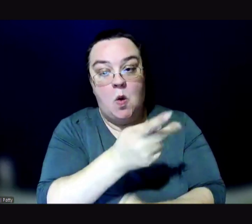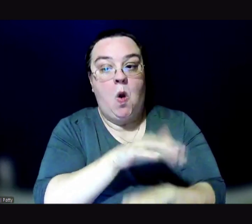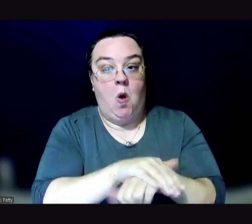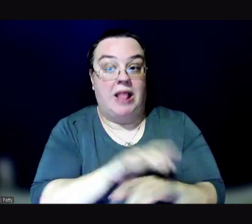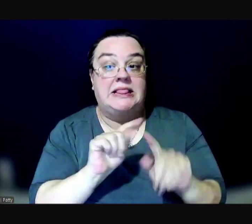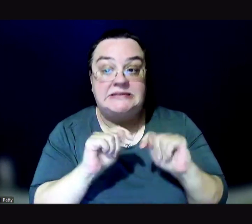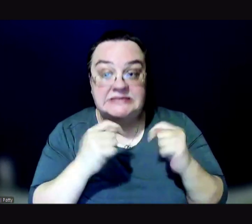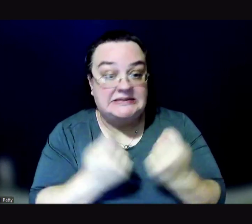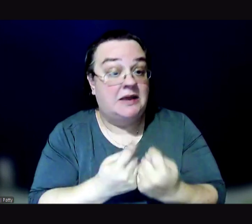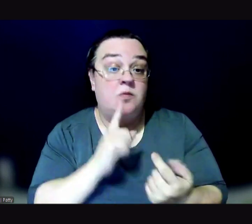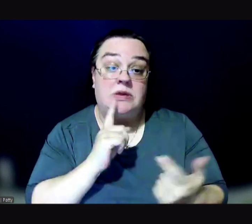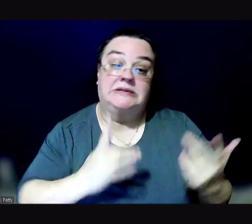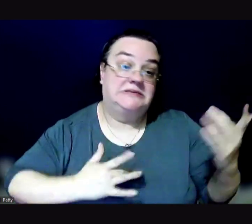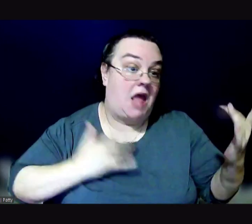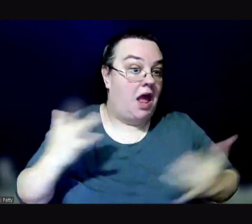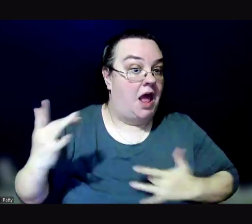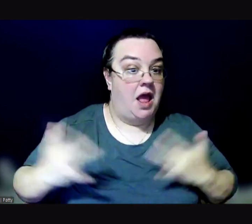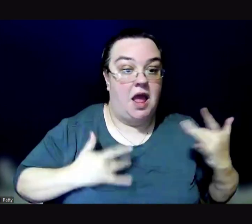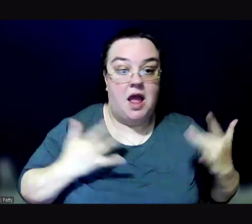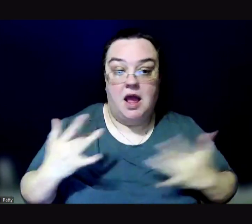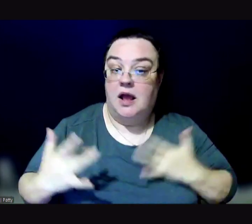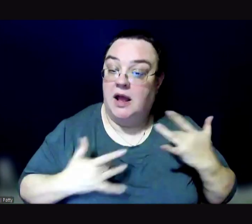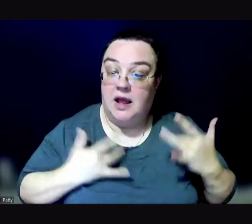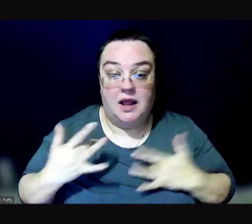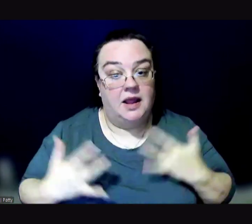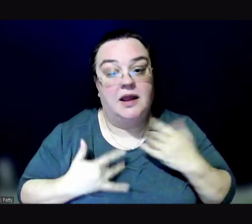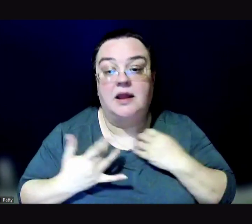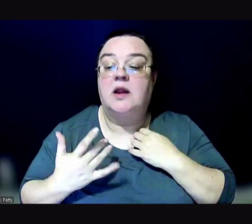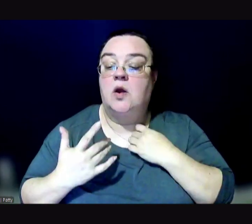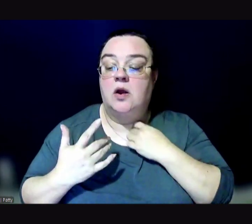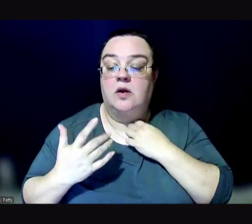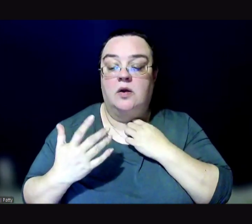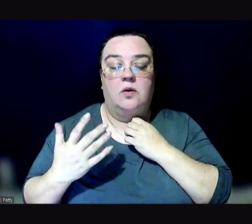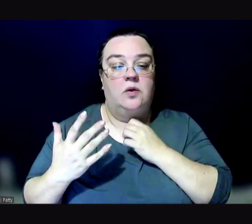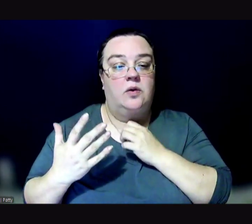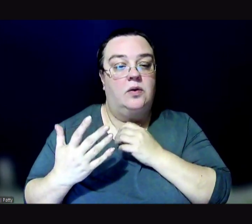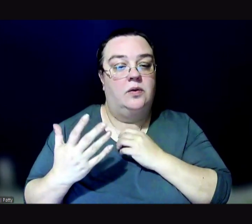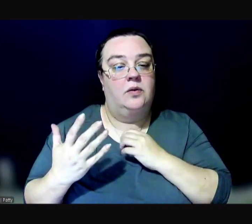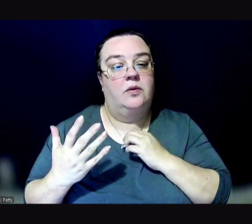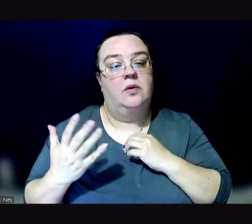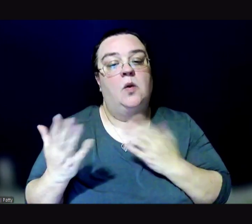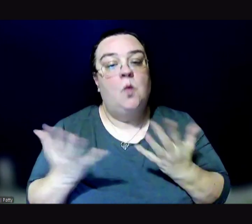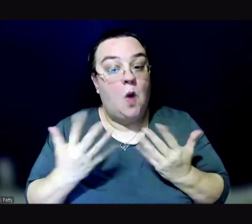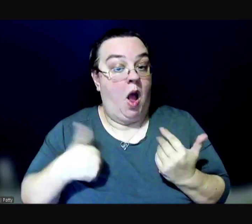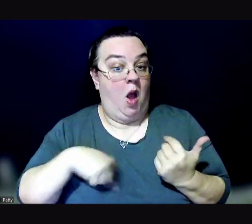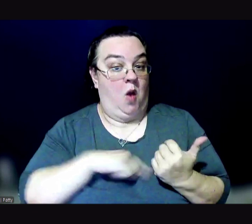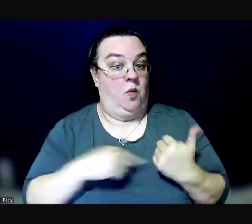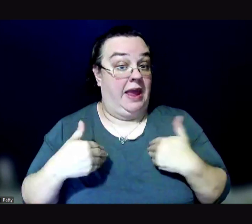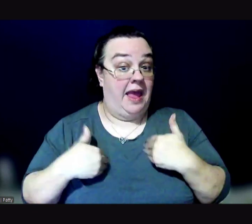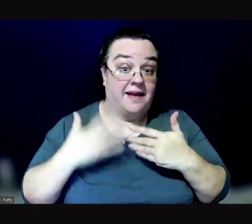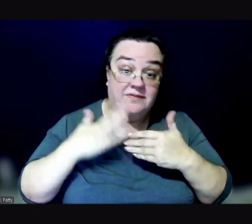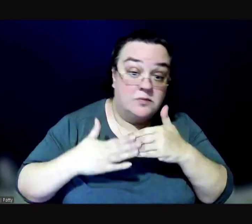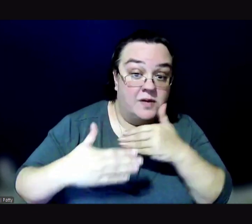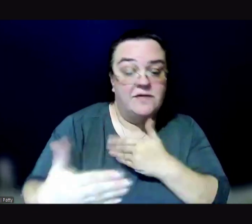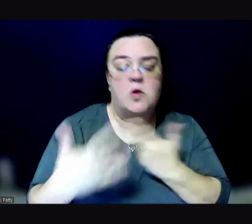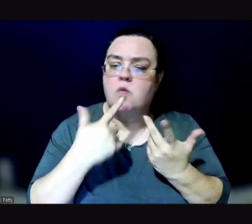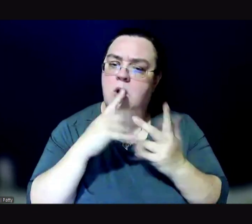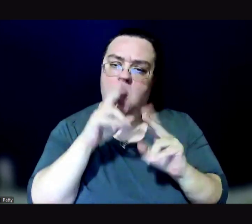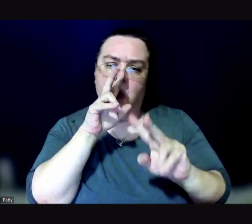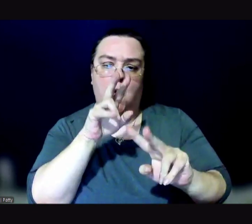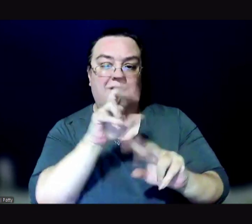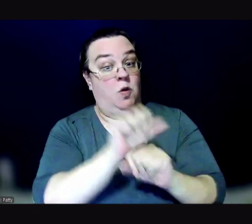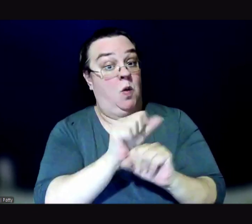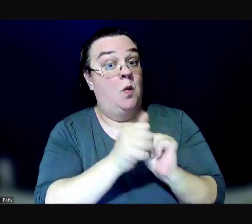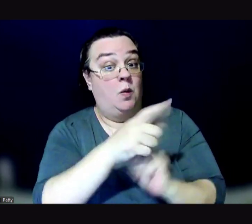We're excited about what we have moving forward and look forward to working with you